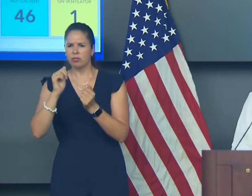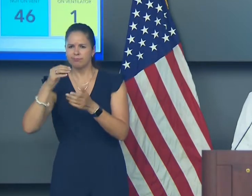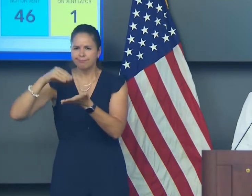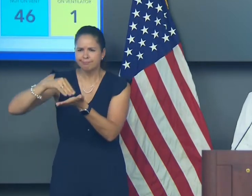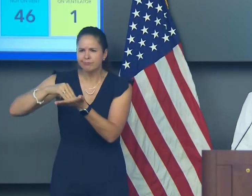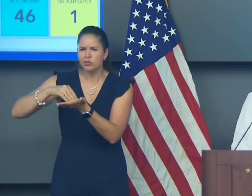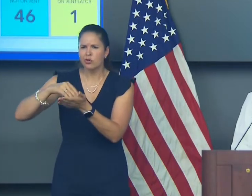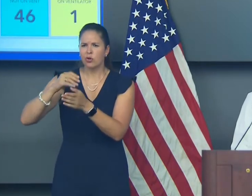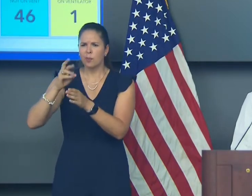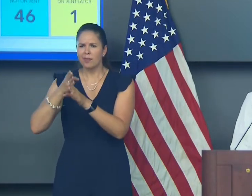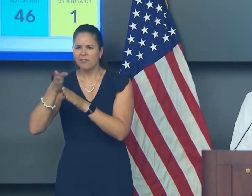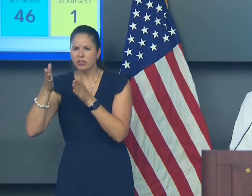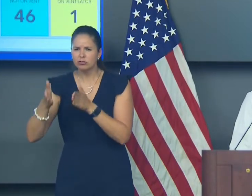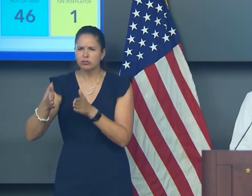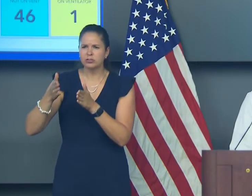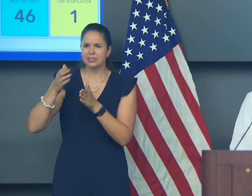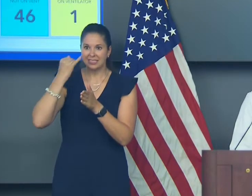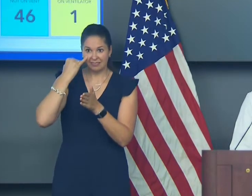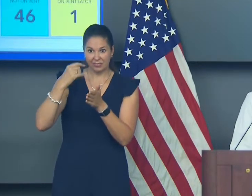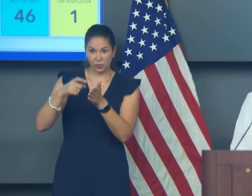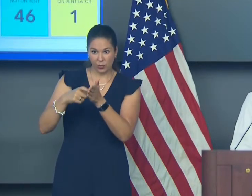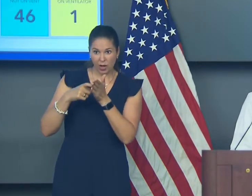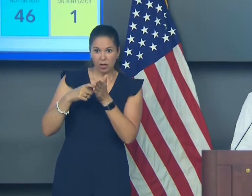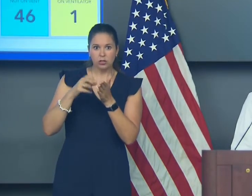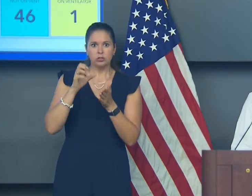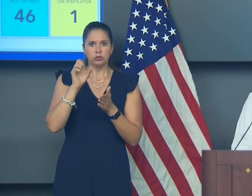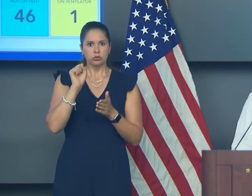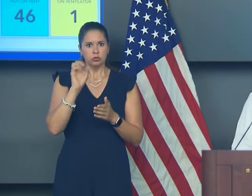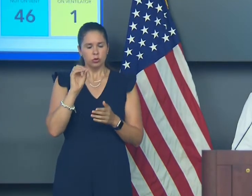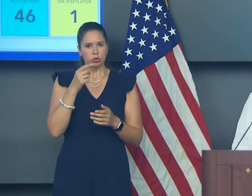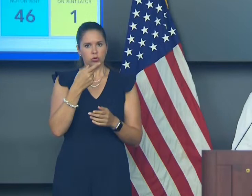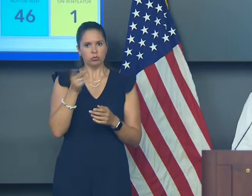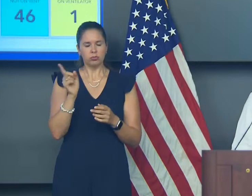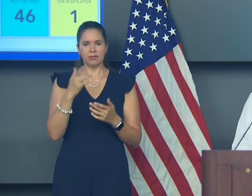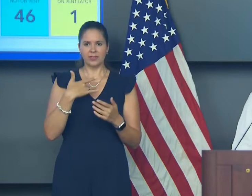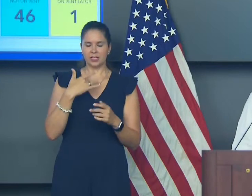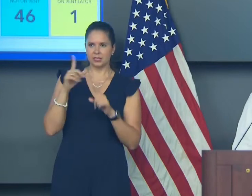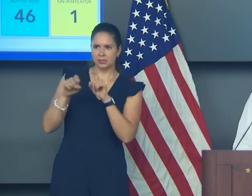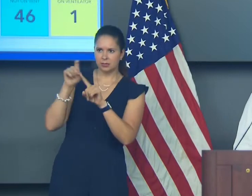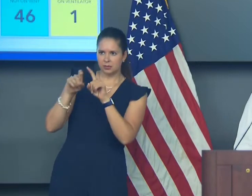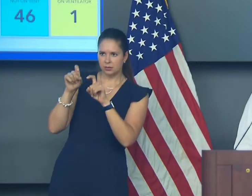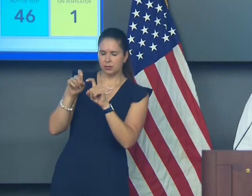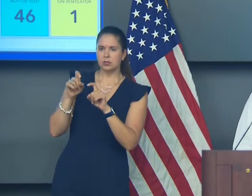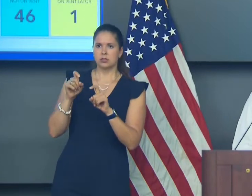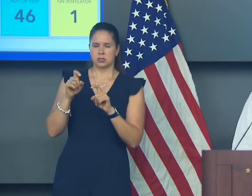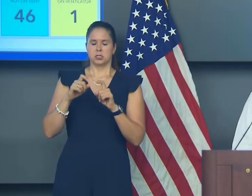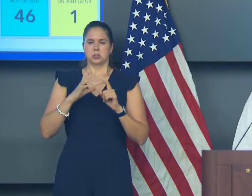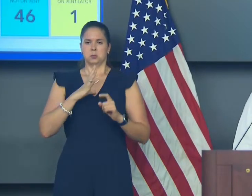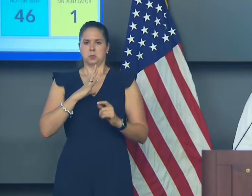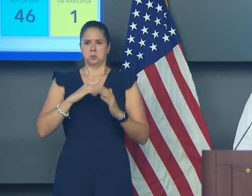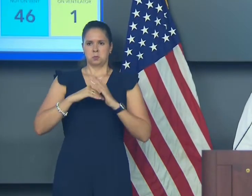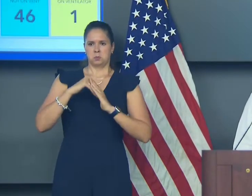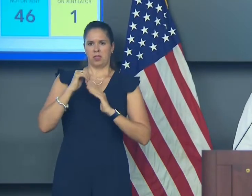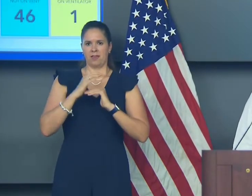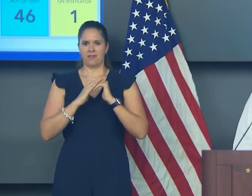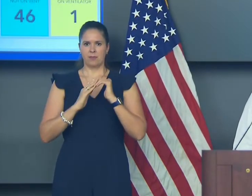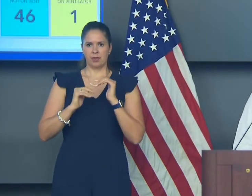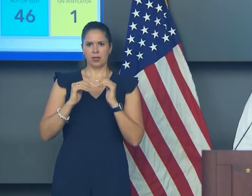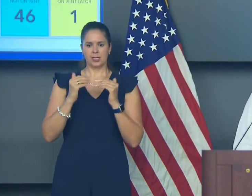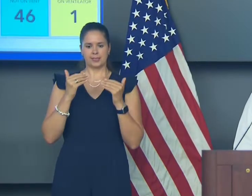professional if that's required in order to get all of your questions answered so that you can be comfortable